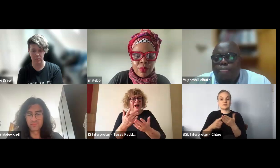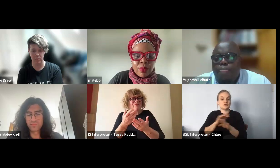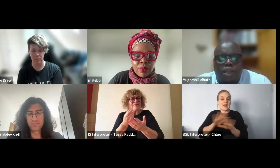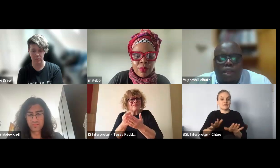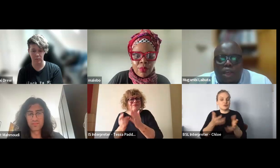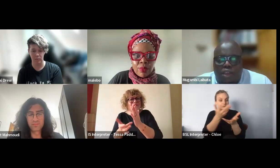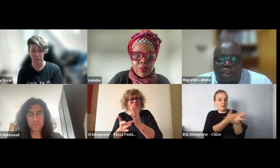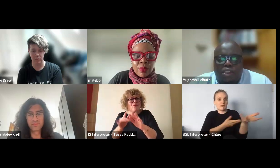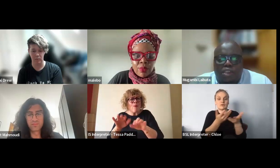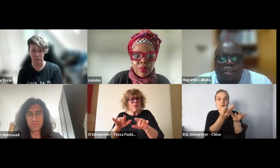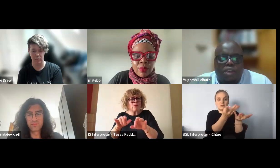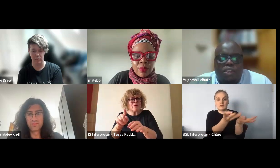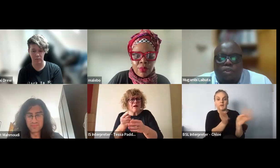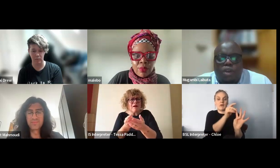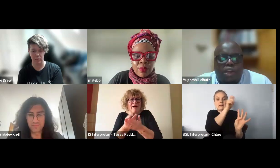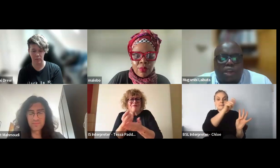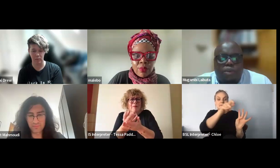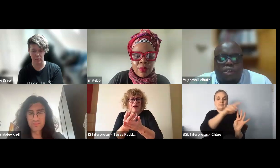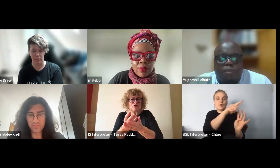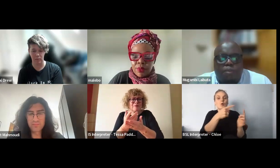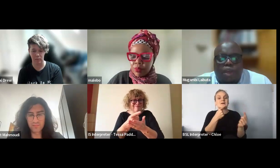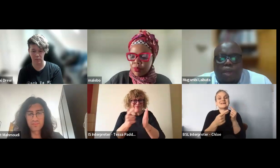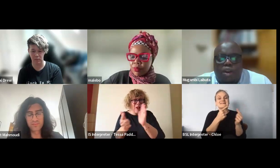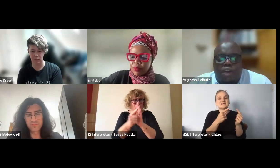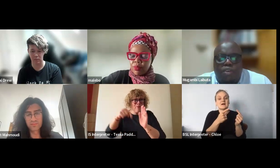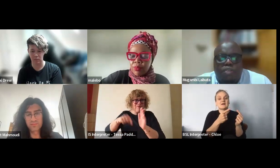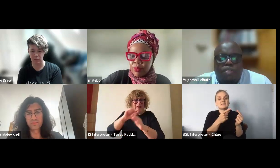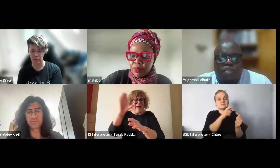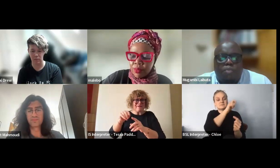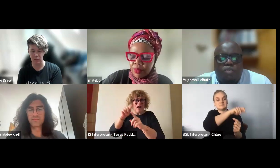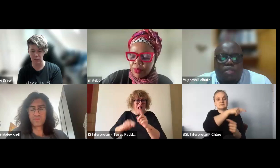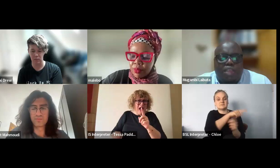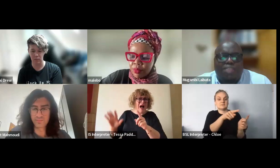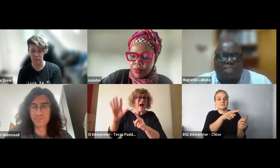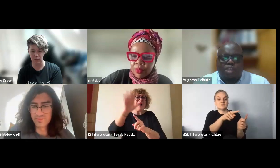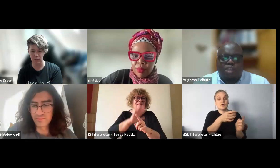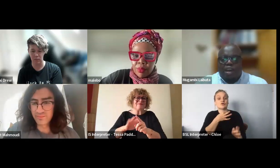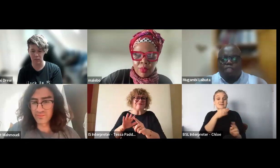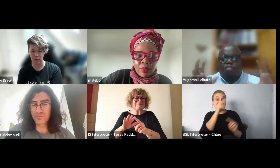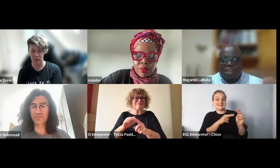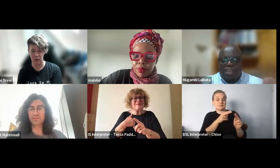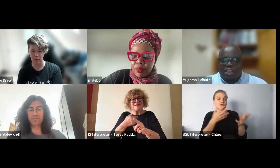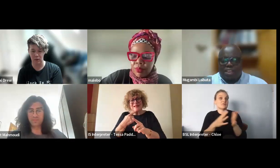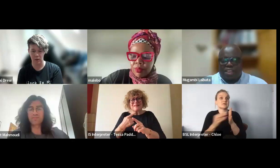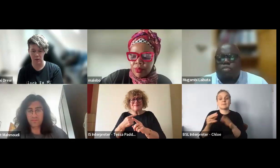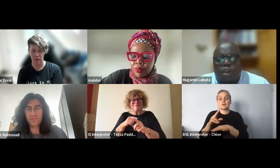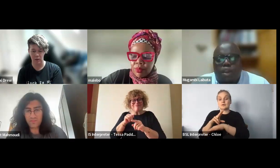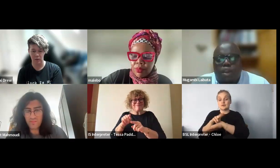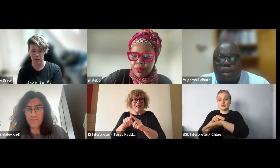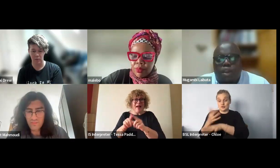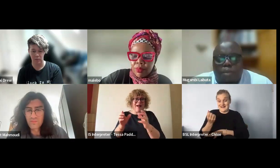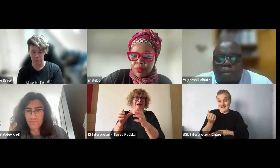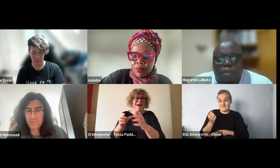the data subjects. You need to carry out a risk assessment. So that's as much as we have that